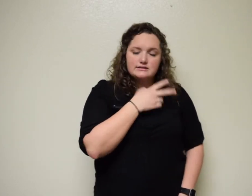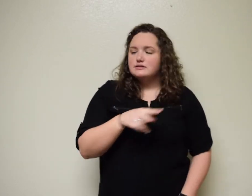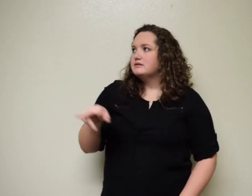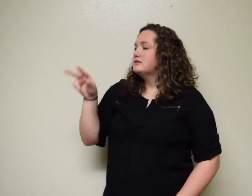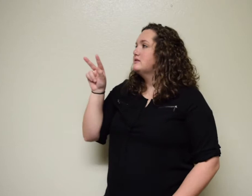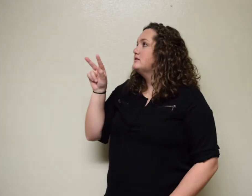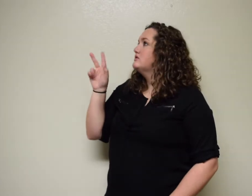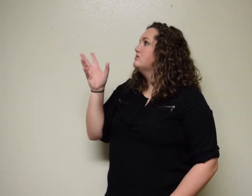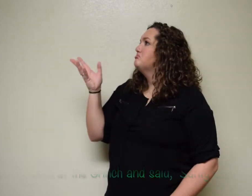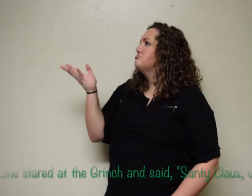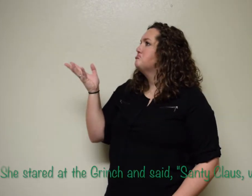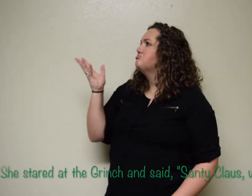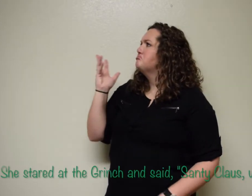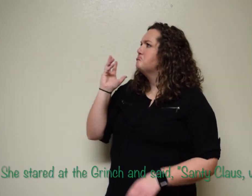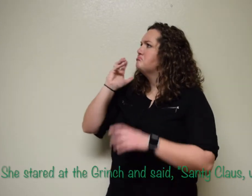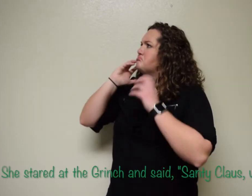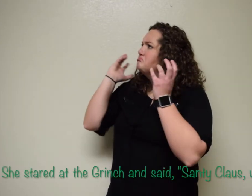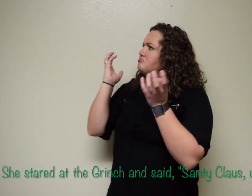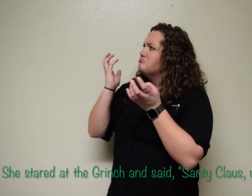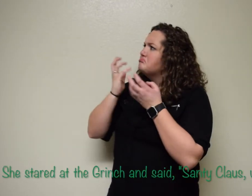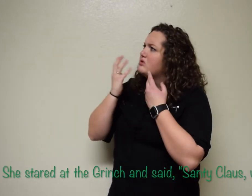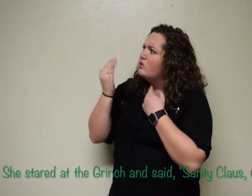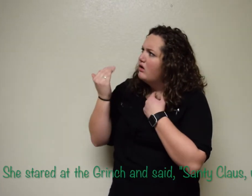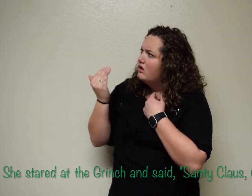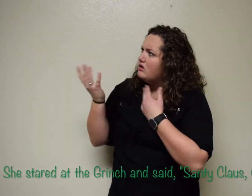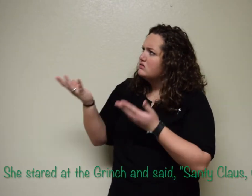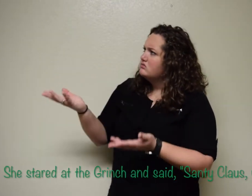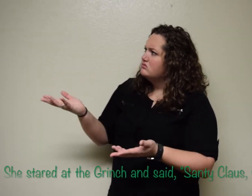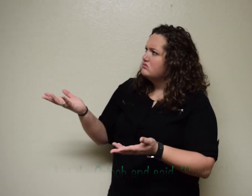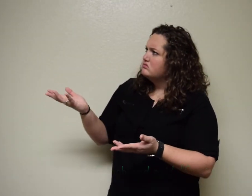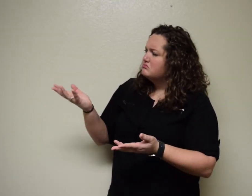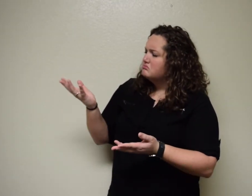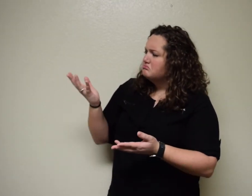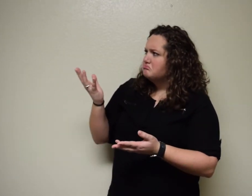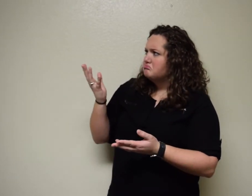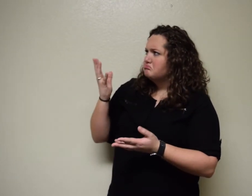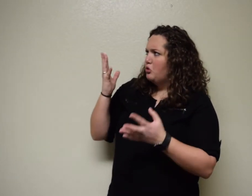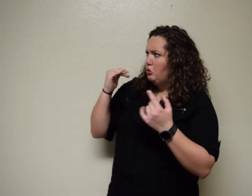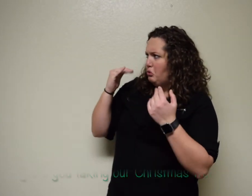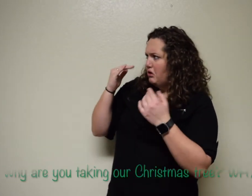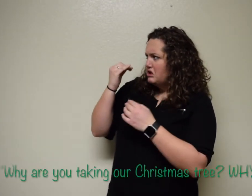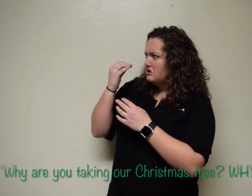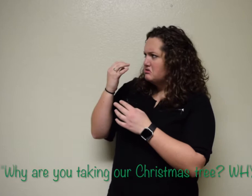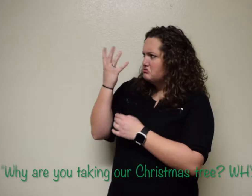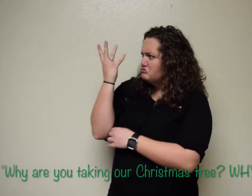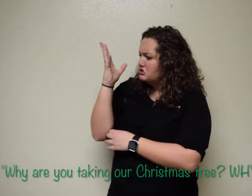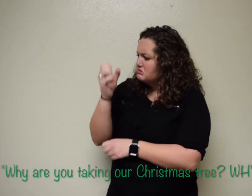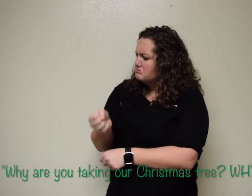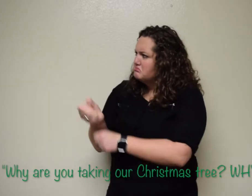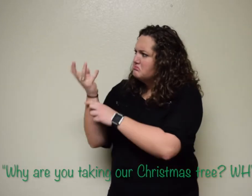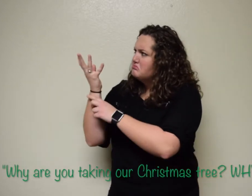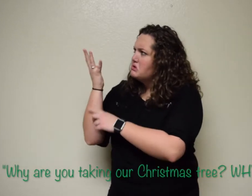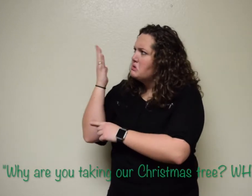and said Santa Claus why why are you taking our Christmas tree why